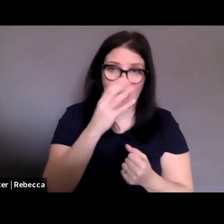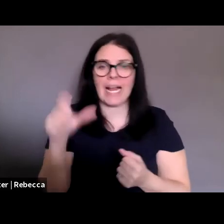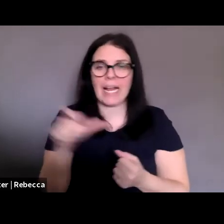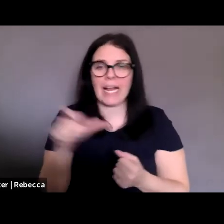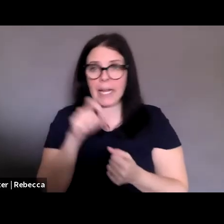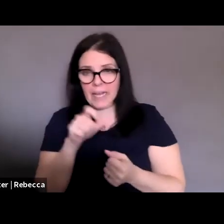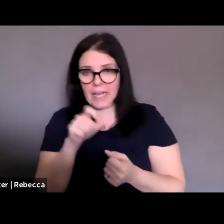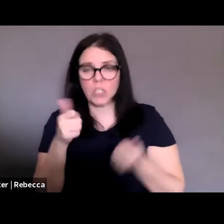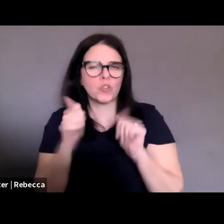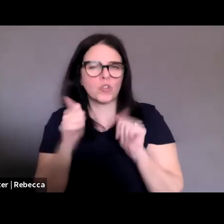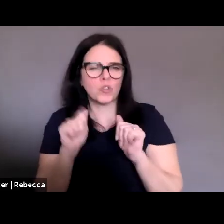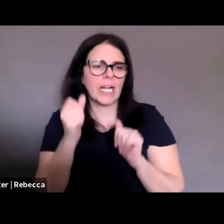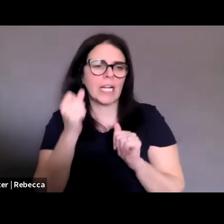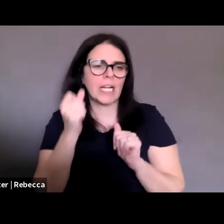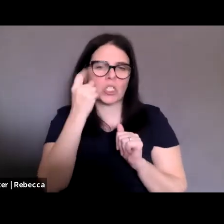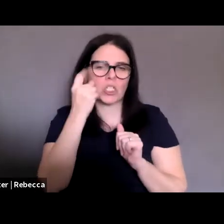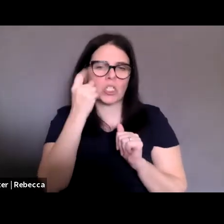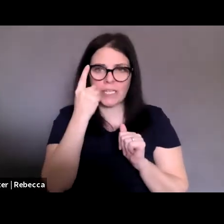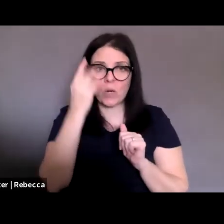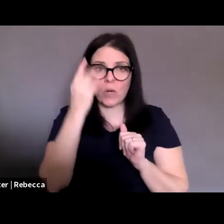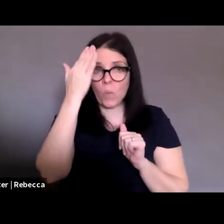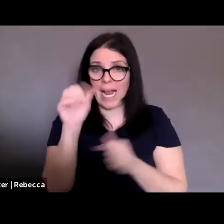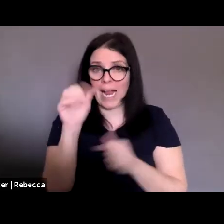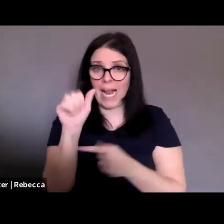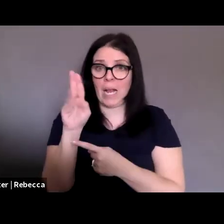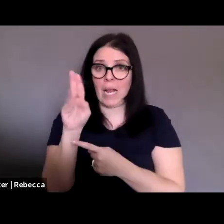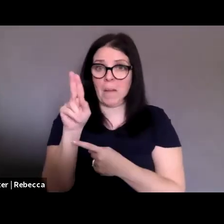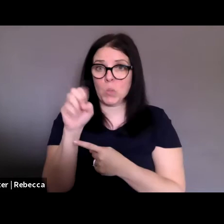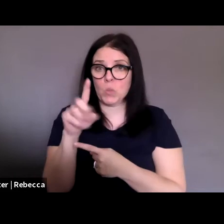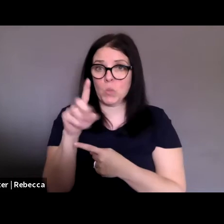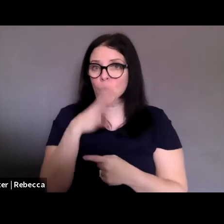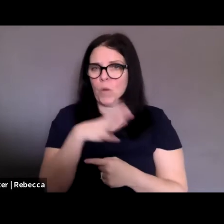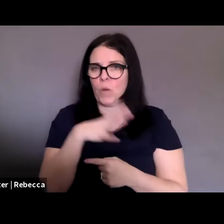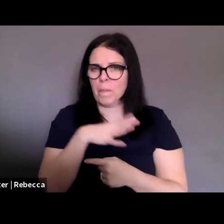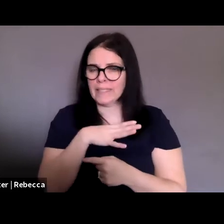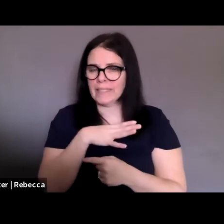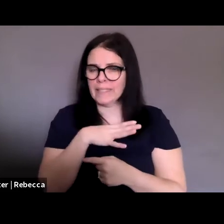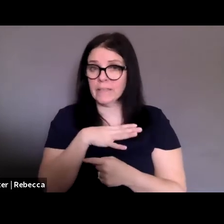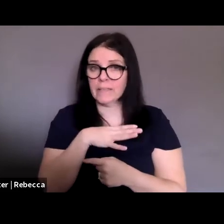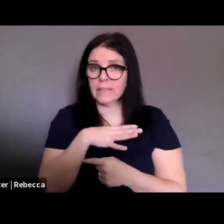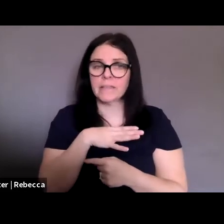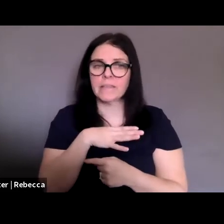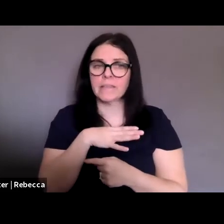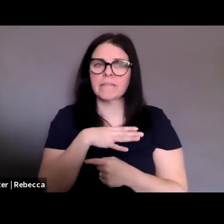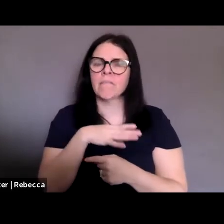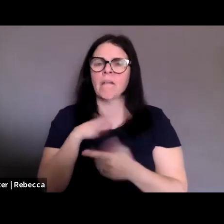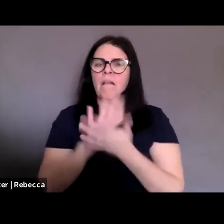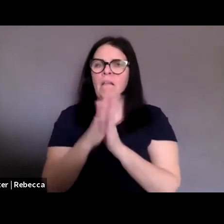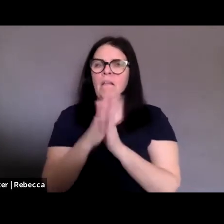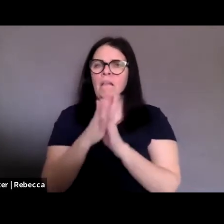understand why is it that abused women are being labeled as an alienating parents.